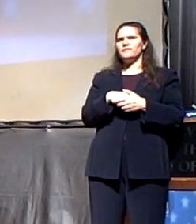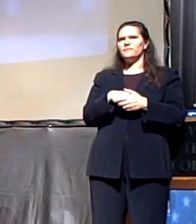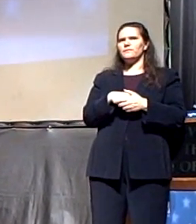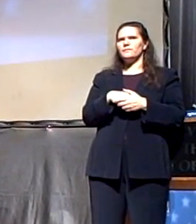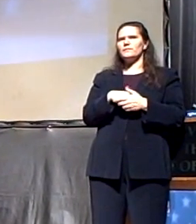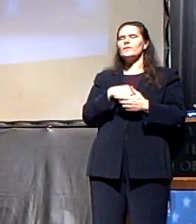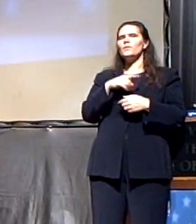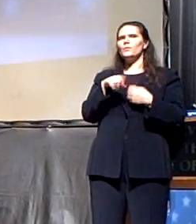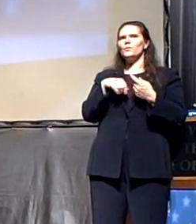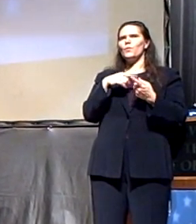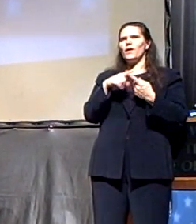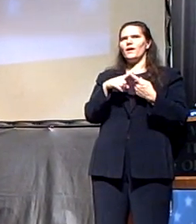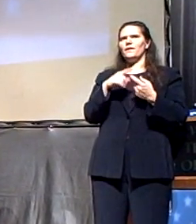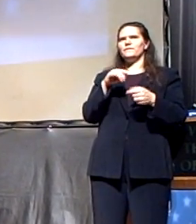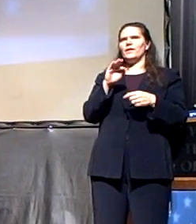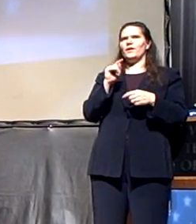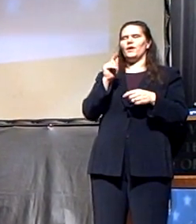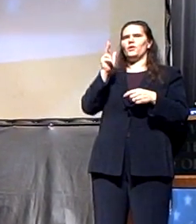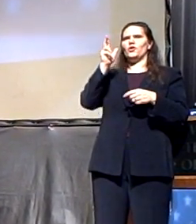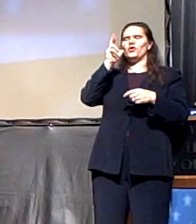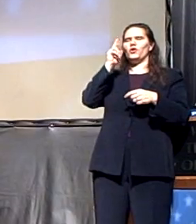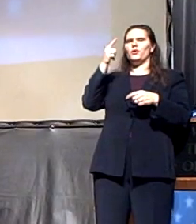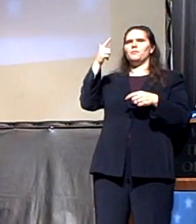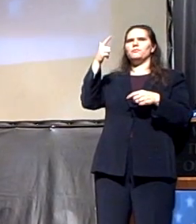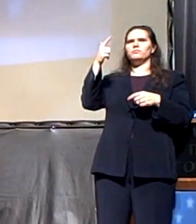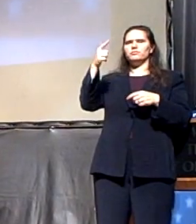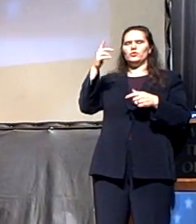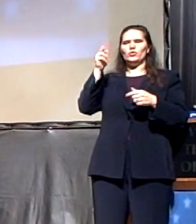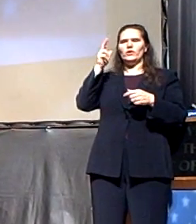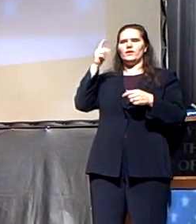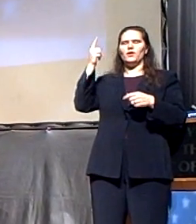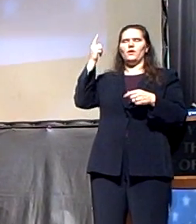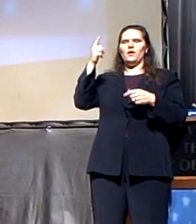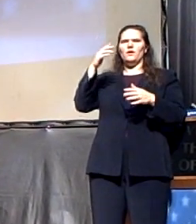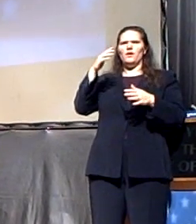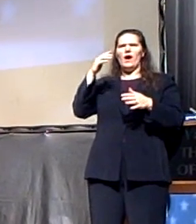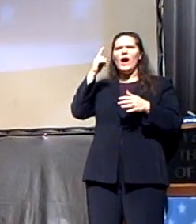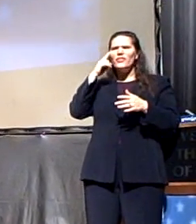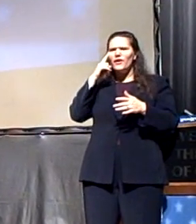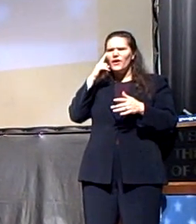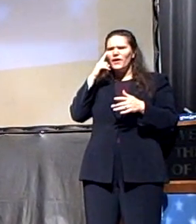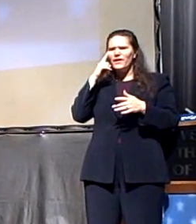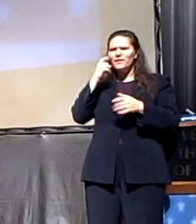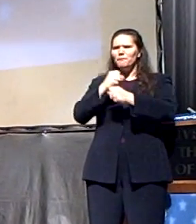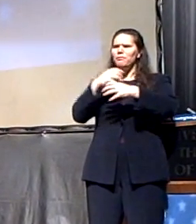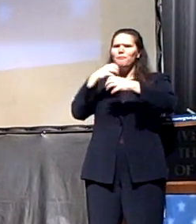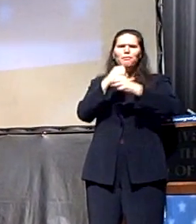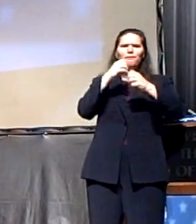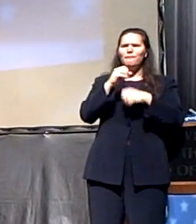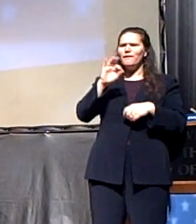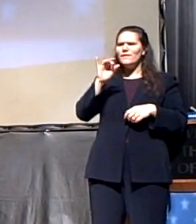when I heard what happened, when I heard the shots, you could hear them blowing. I thought they were firecrackers.